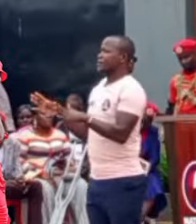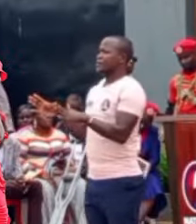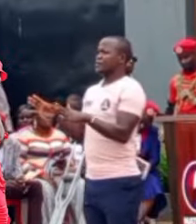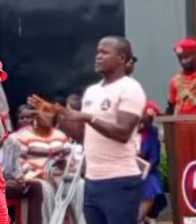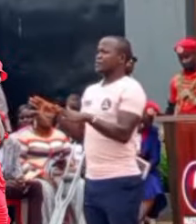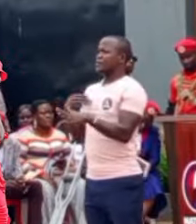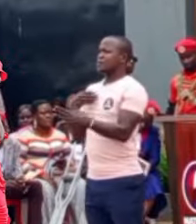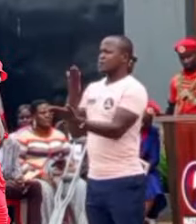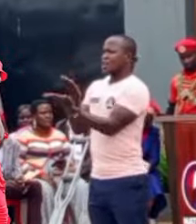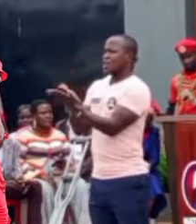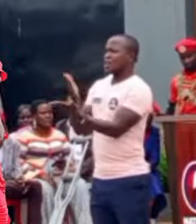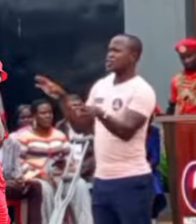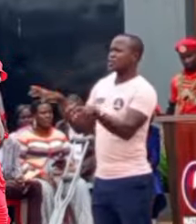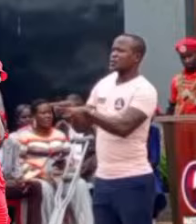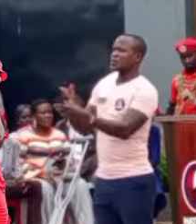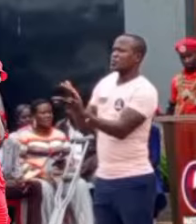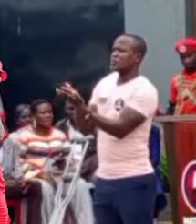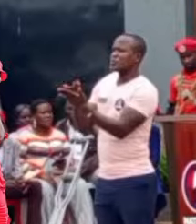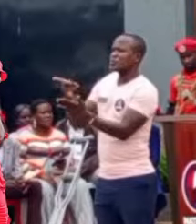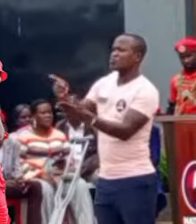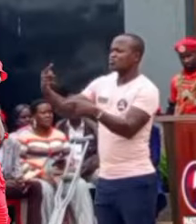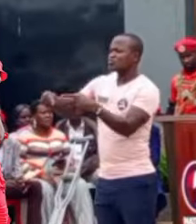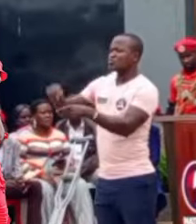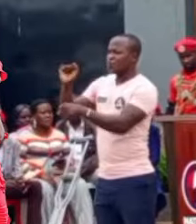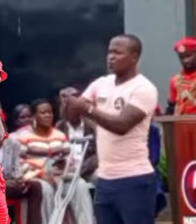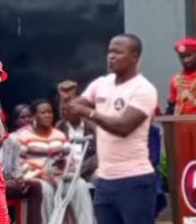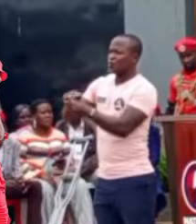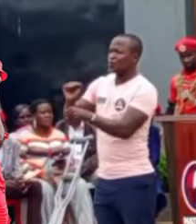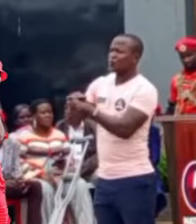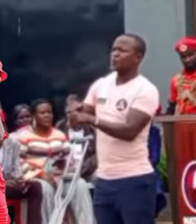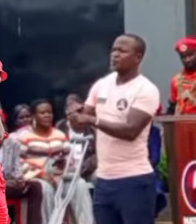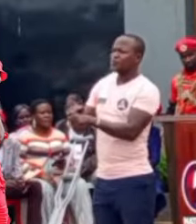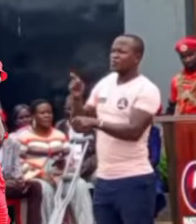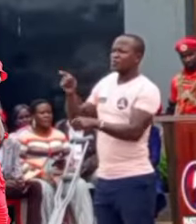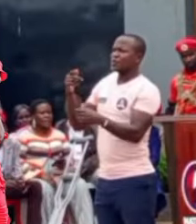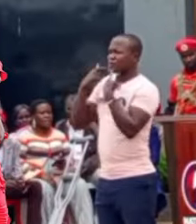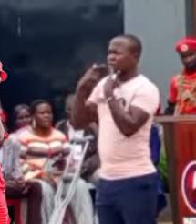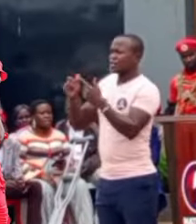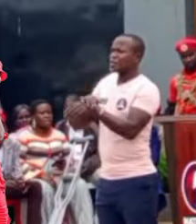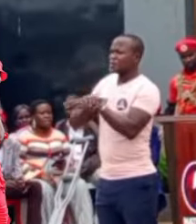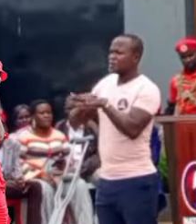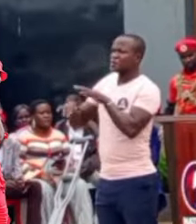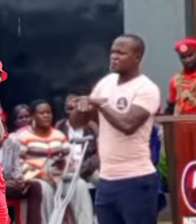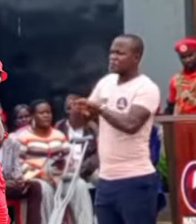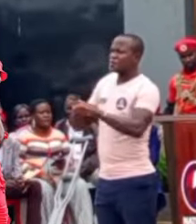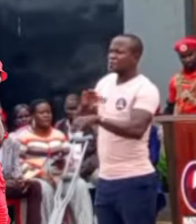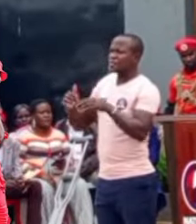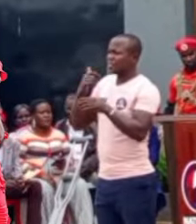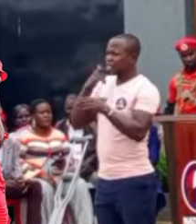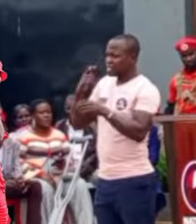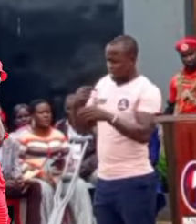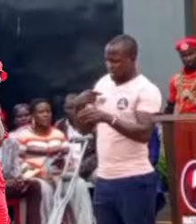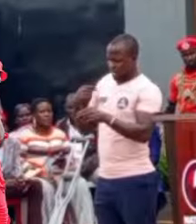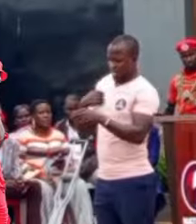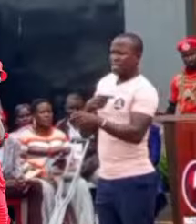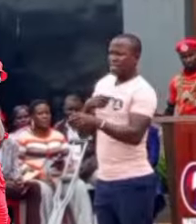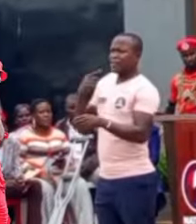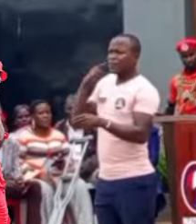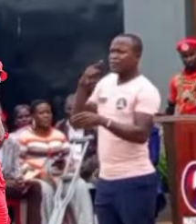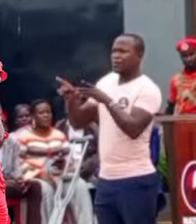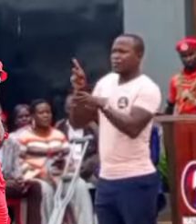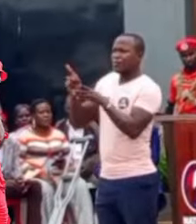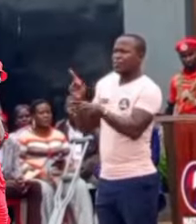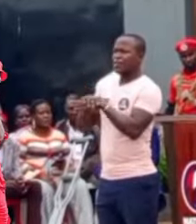you. They asked you to keep up the fight. They said they will never plead guilty to a crime they did not